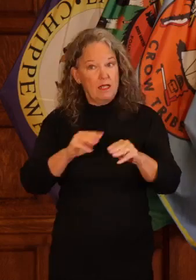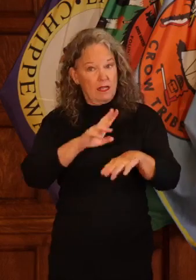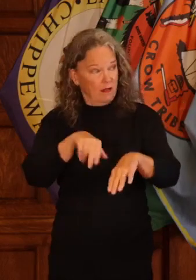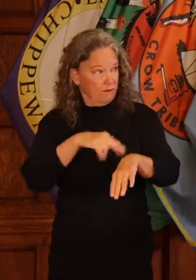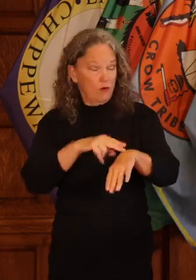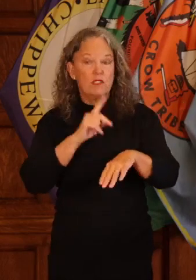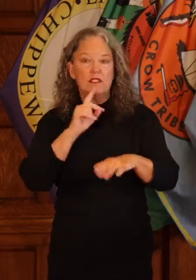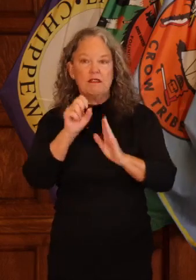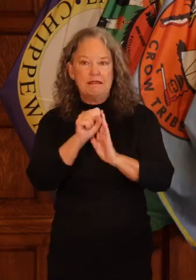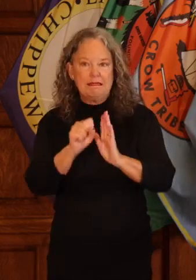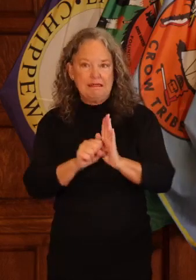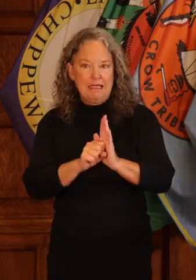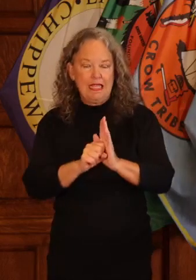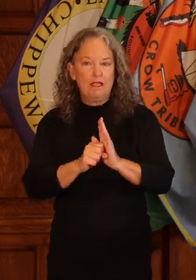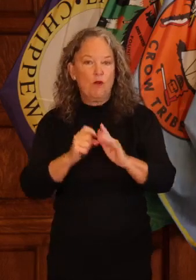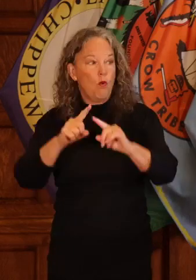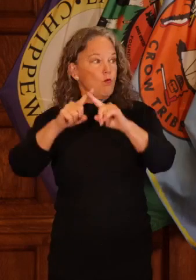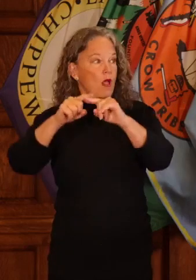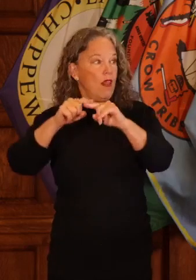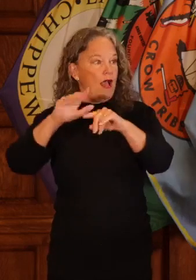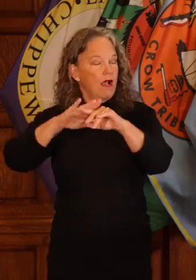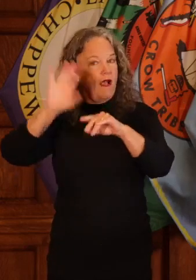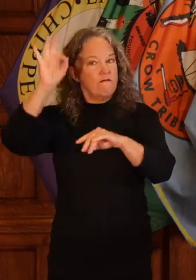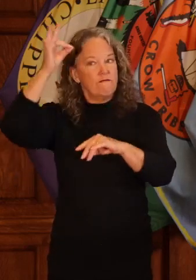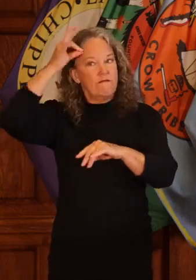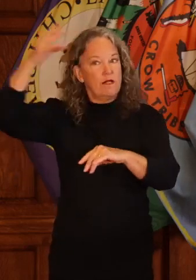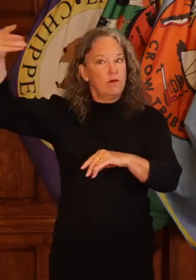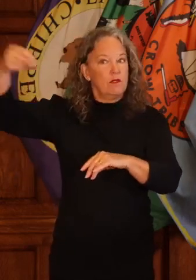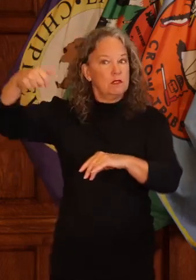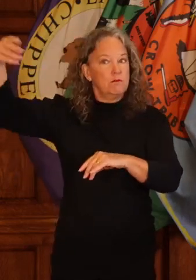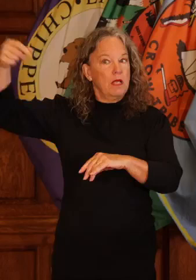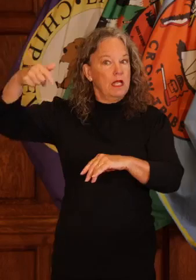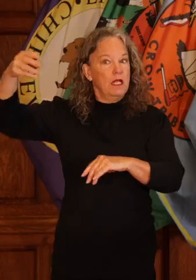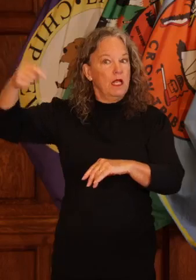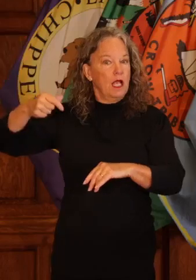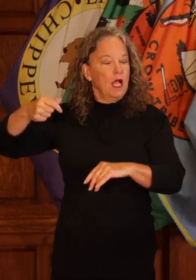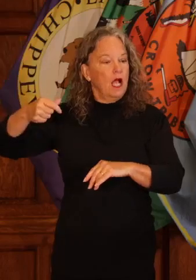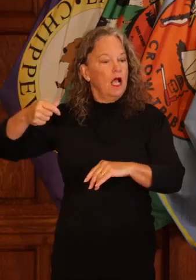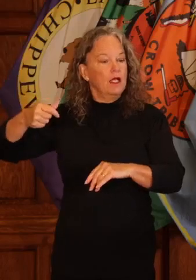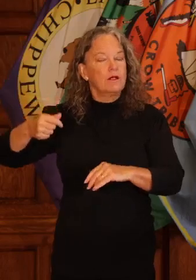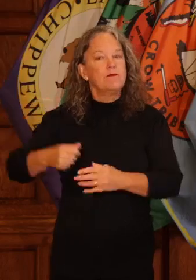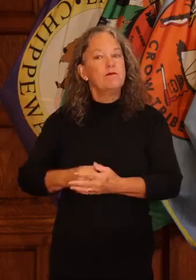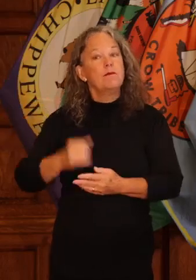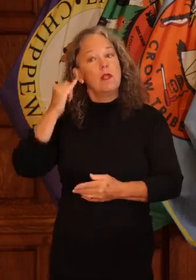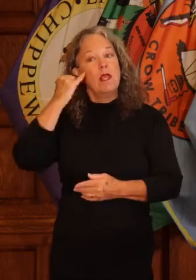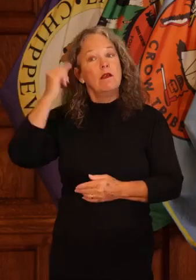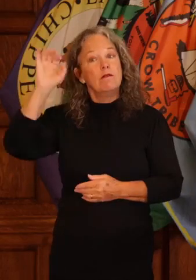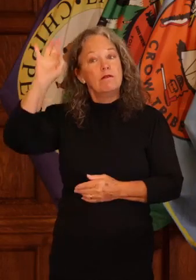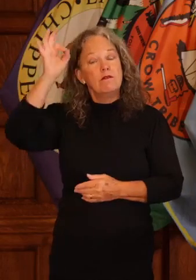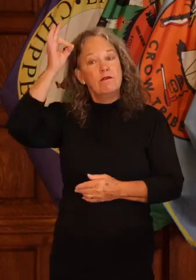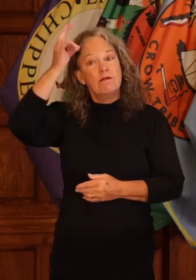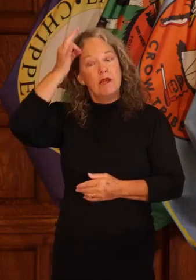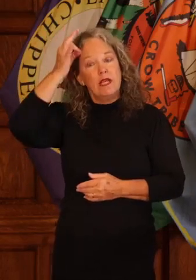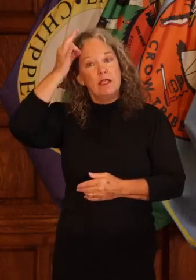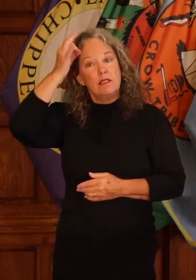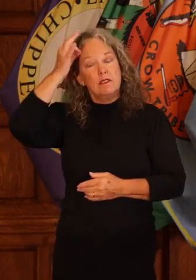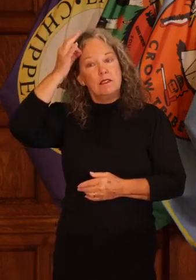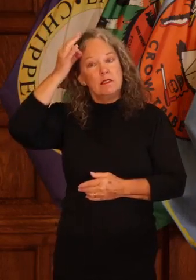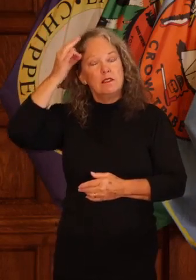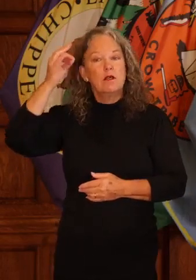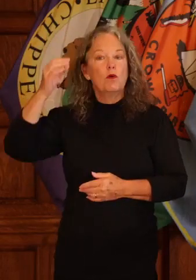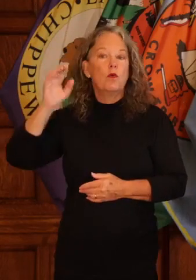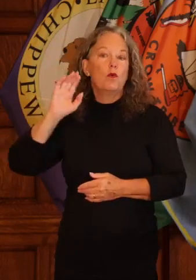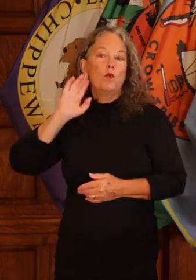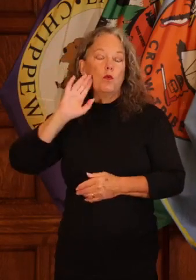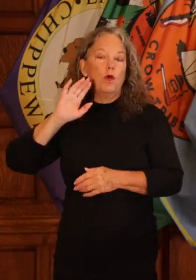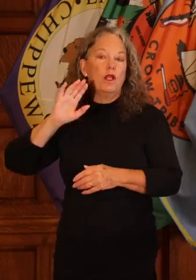that is in many ways reliant on federal spending. How would you, if the feds were to get to the point where they would implement a balanced budget amendment, how